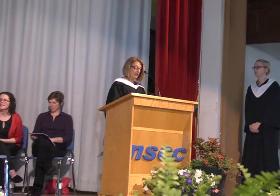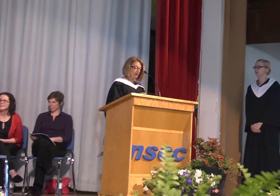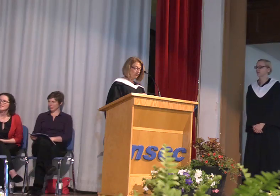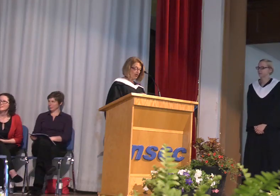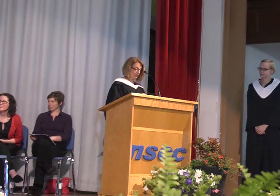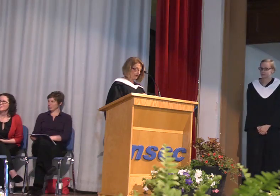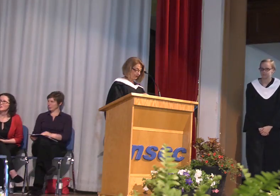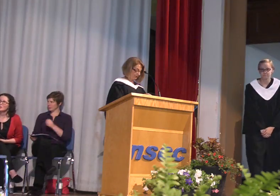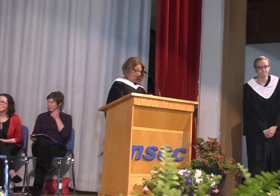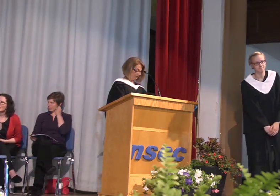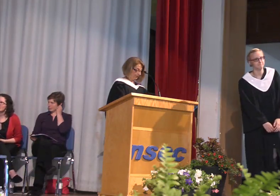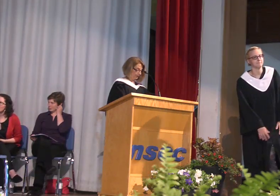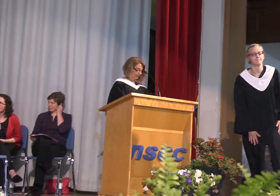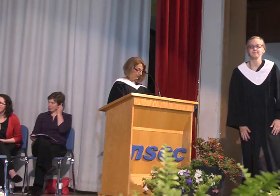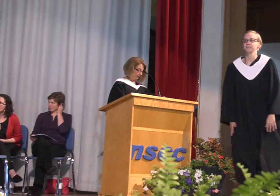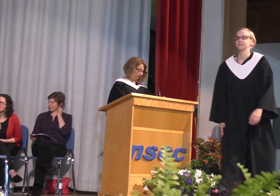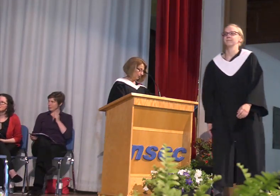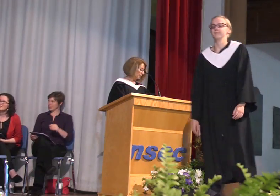Courtney Johnson.